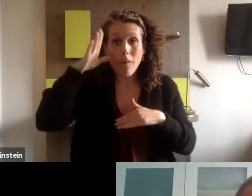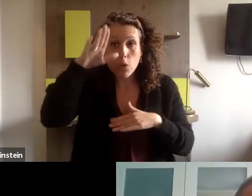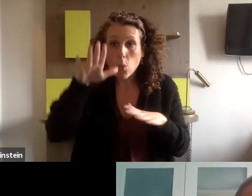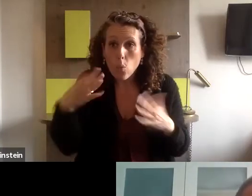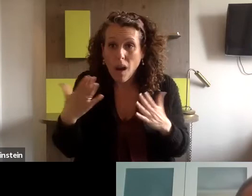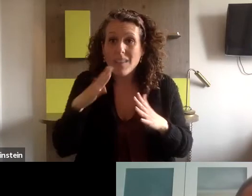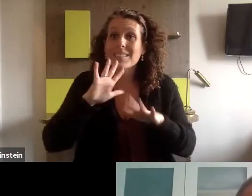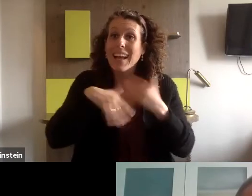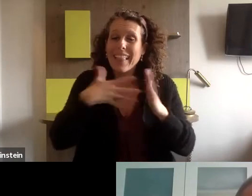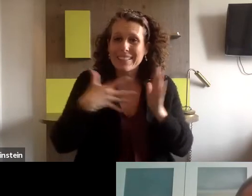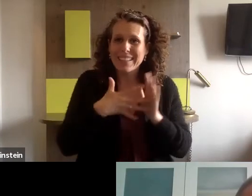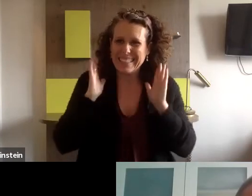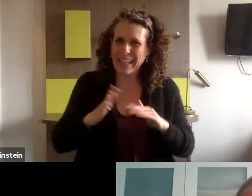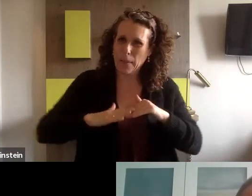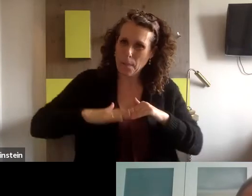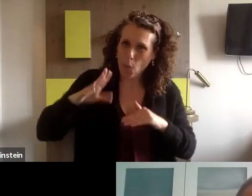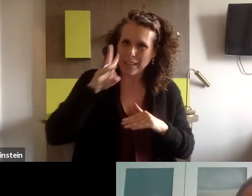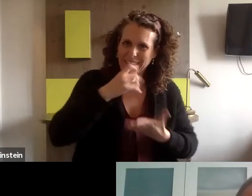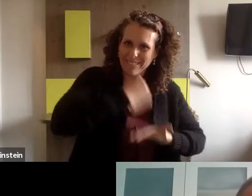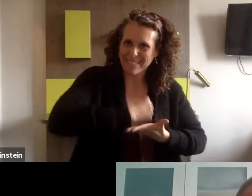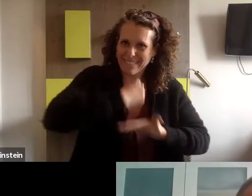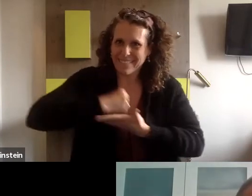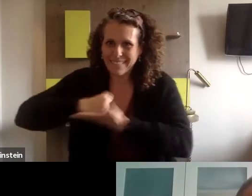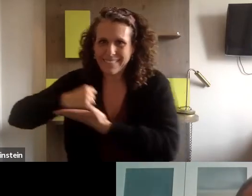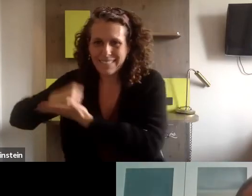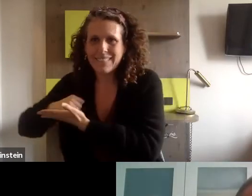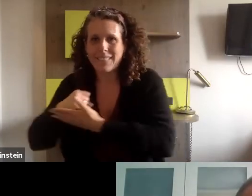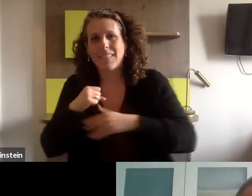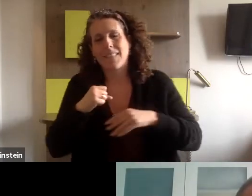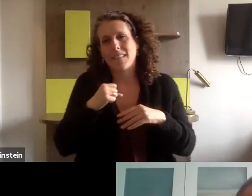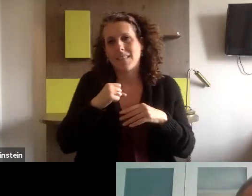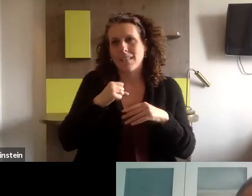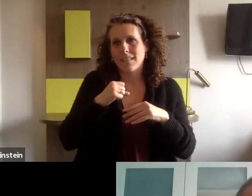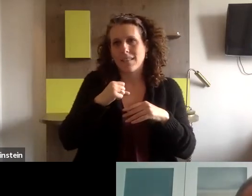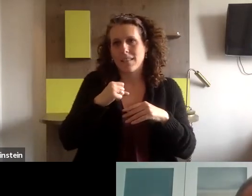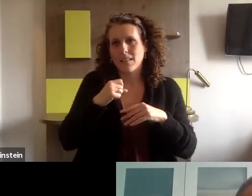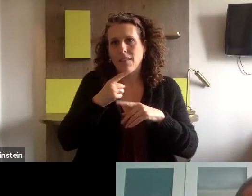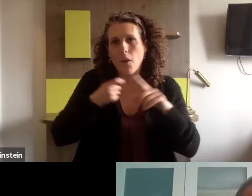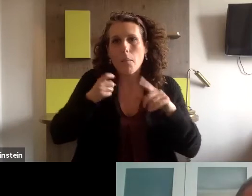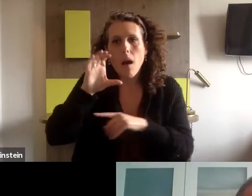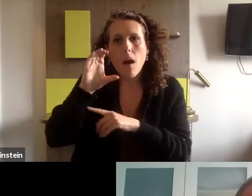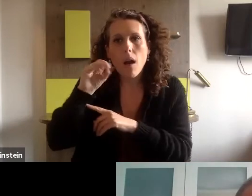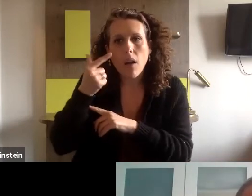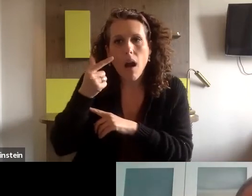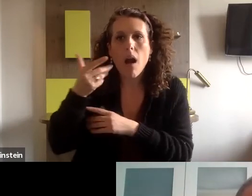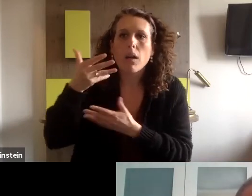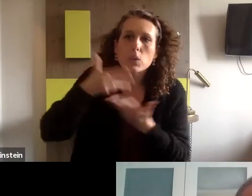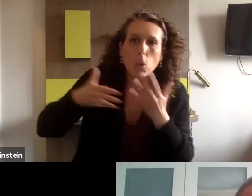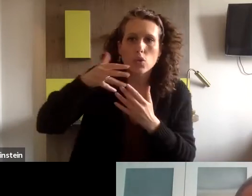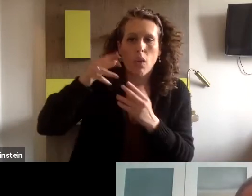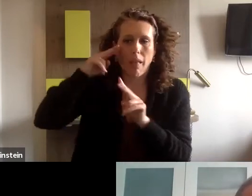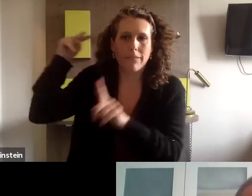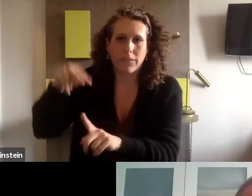language tests and more recent models of test validation like social cognitive approaches or